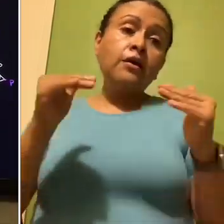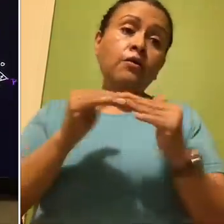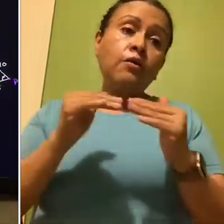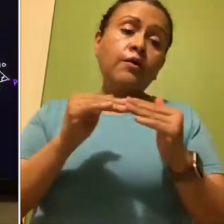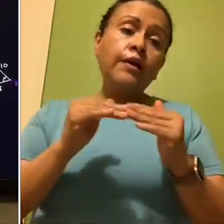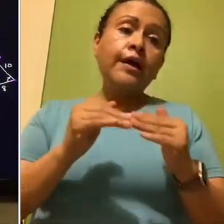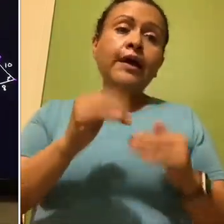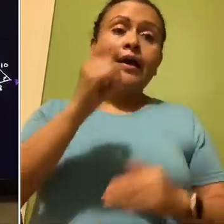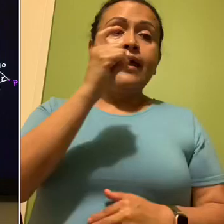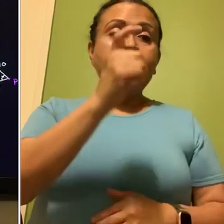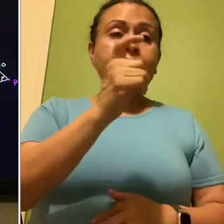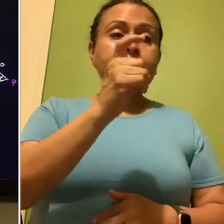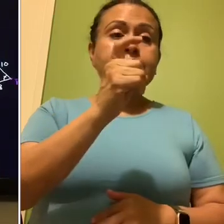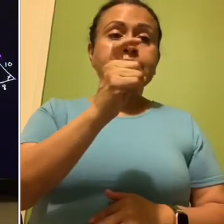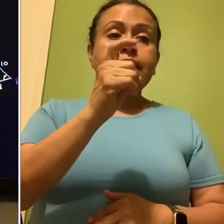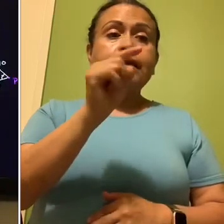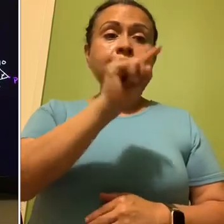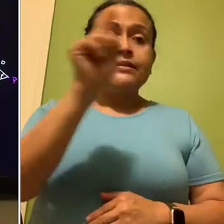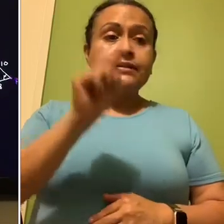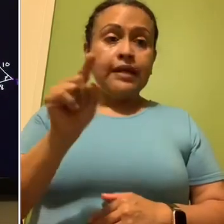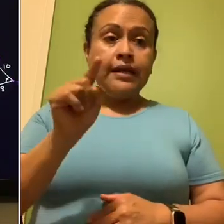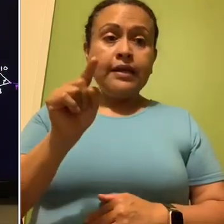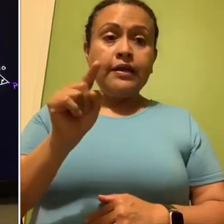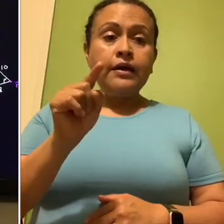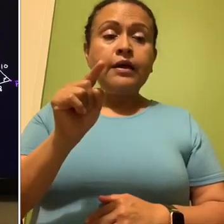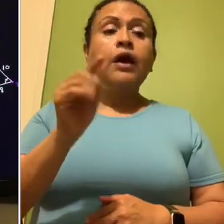is that equal to the ratio of XZ